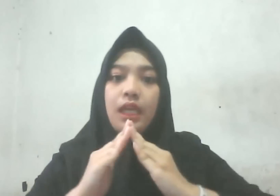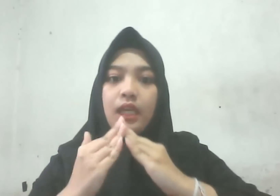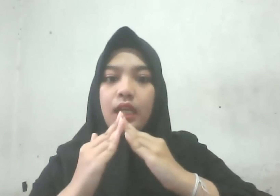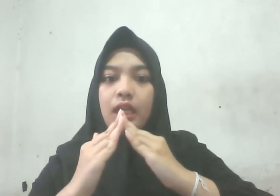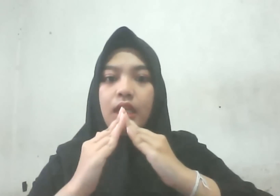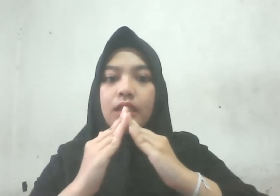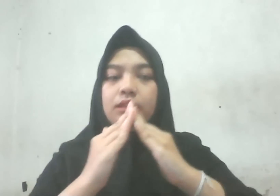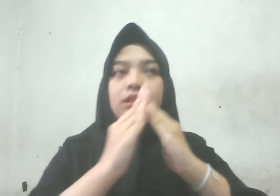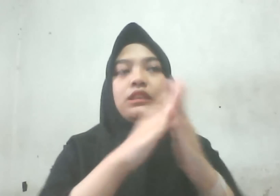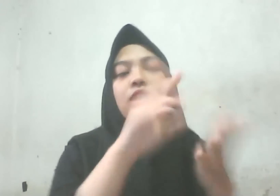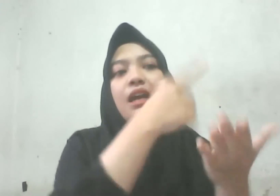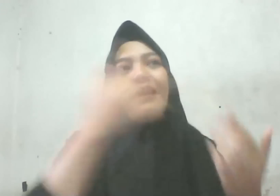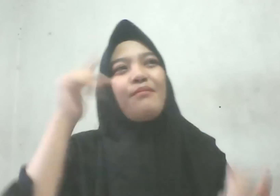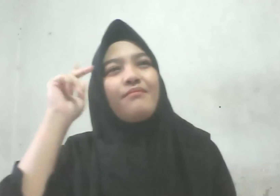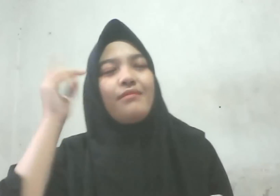school planners,